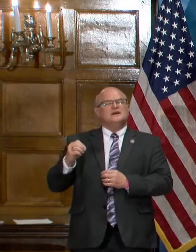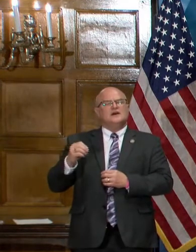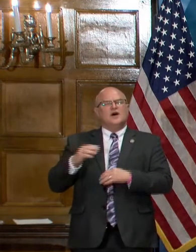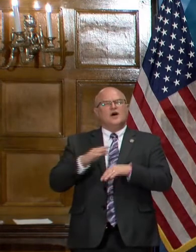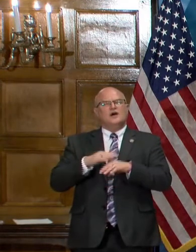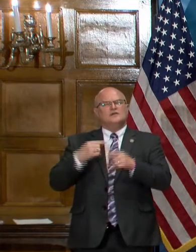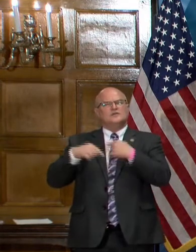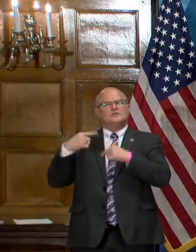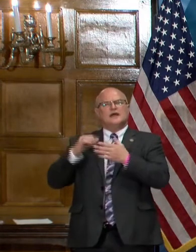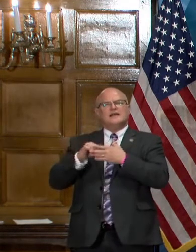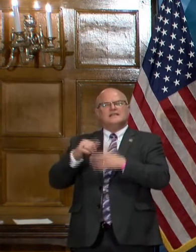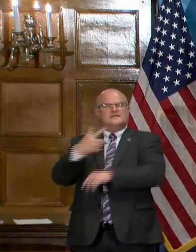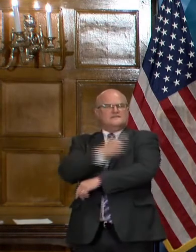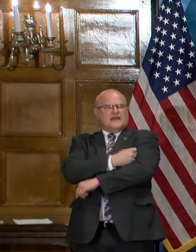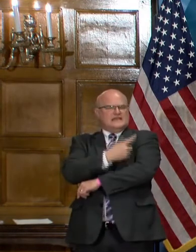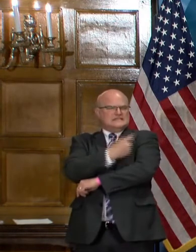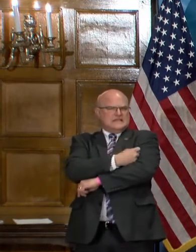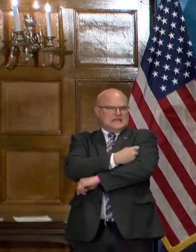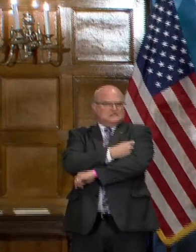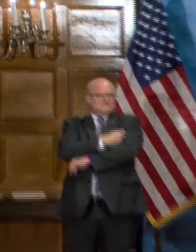On going back to the vaccination